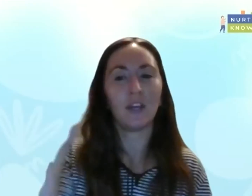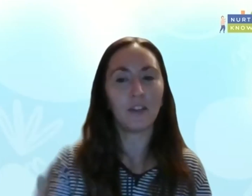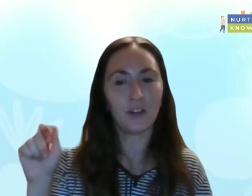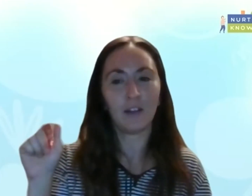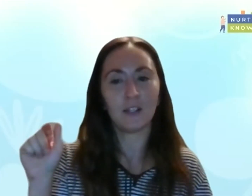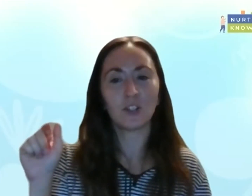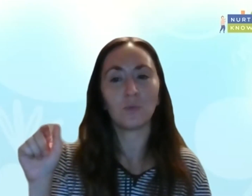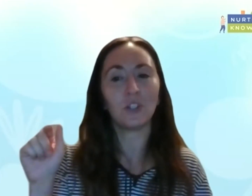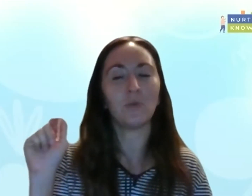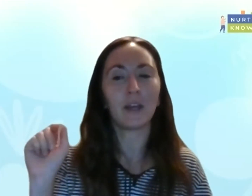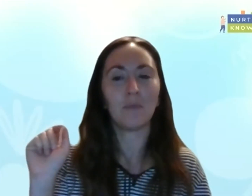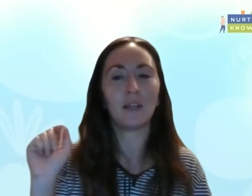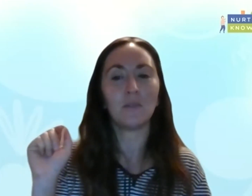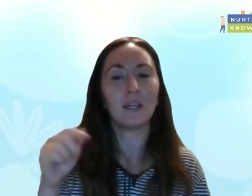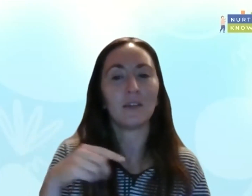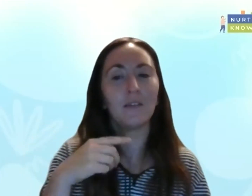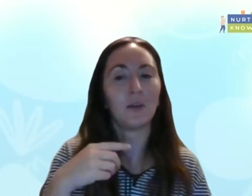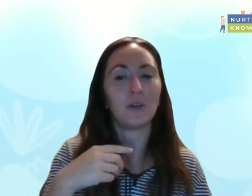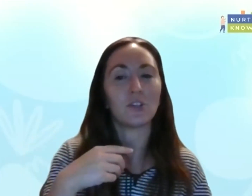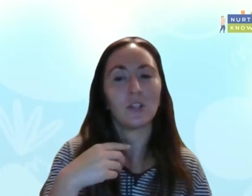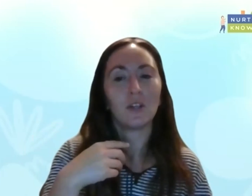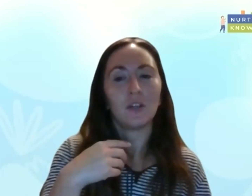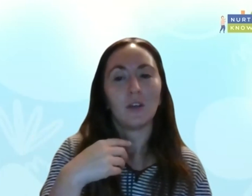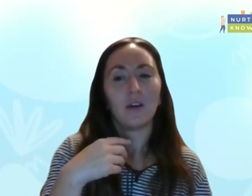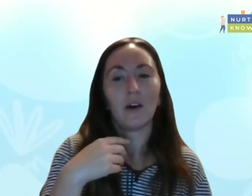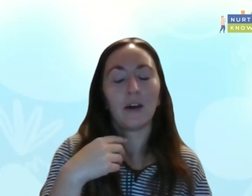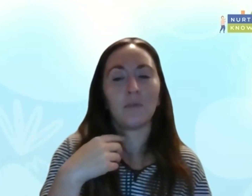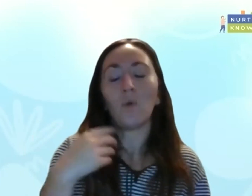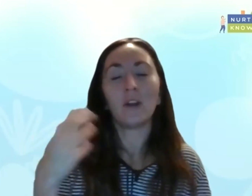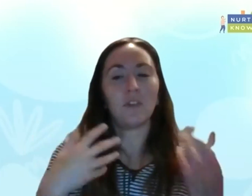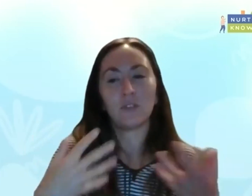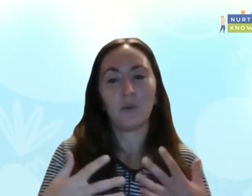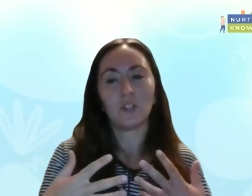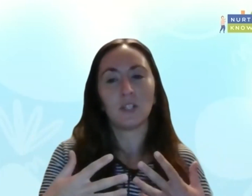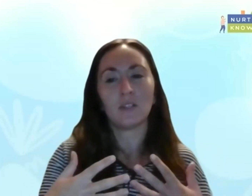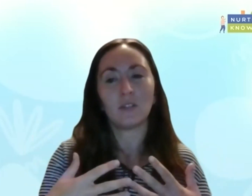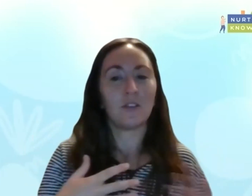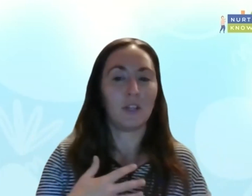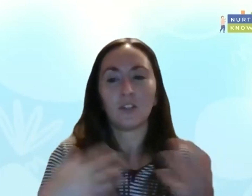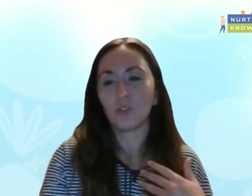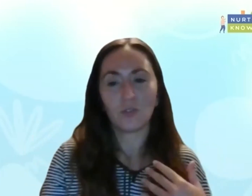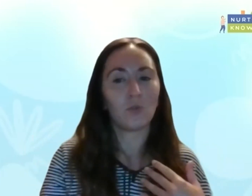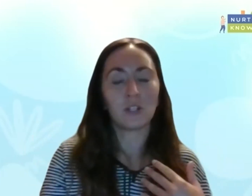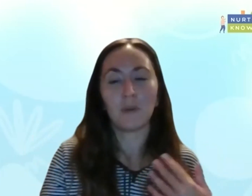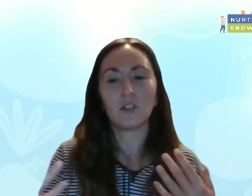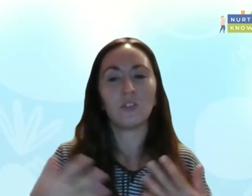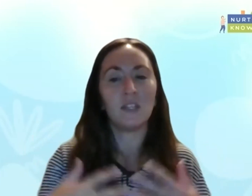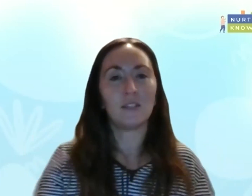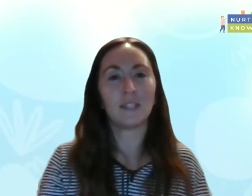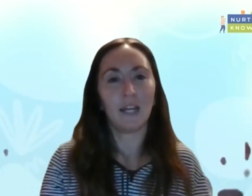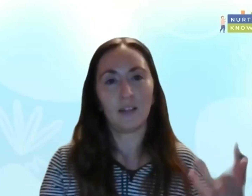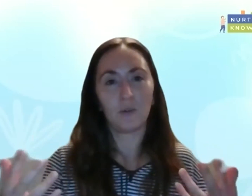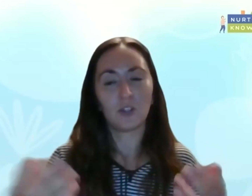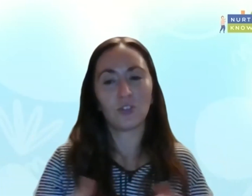Spanish and the other English, would you recommend making the language, one of those languages, either English or Spanish,